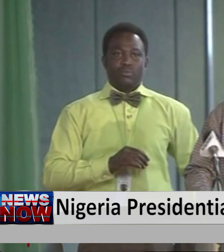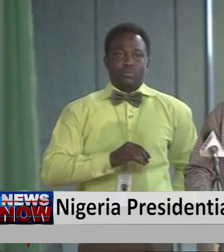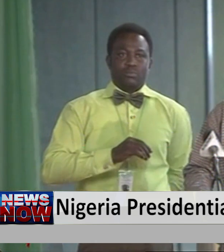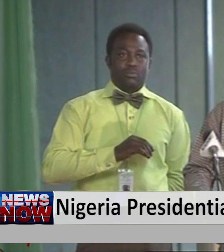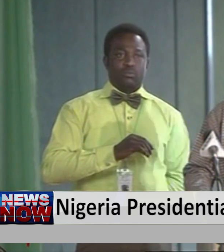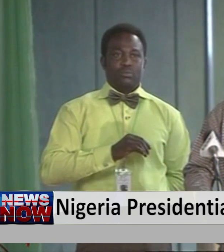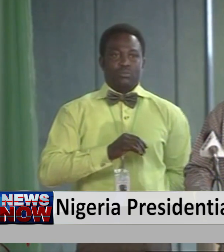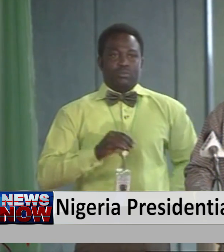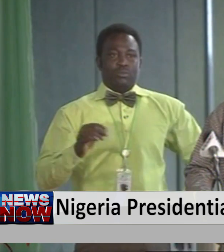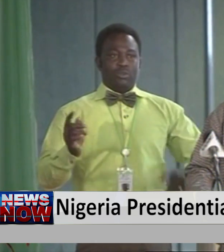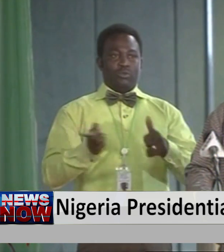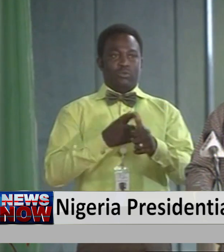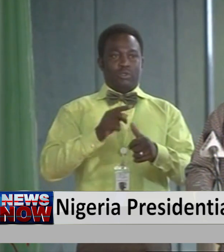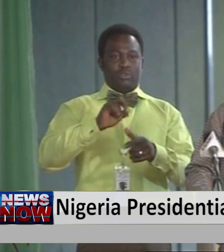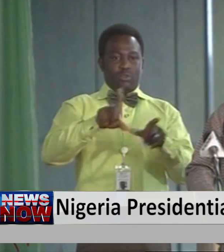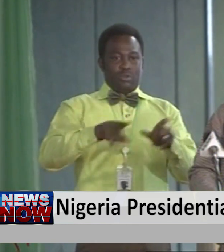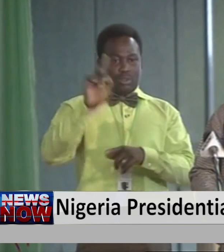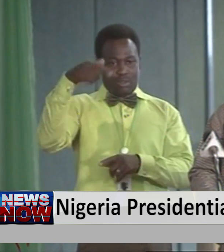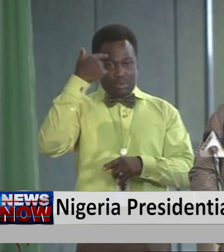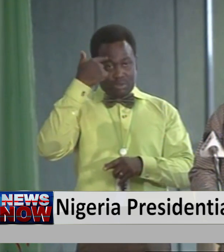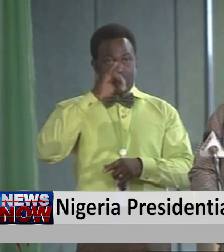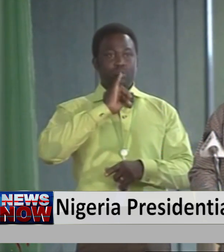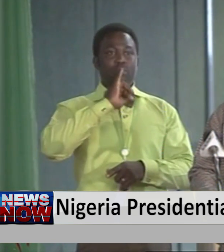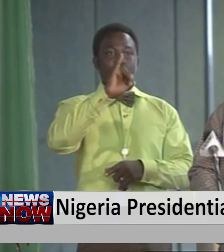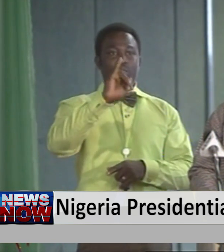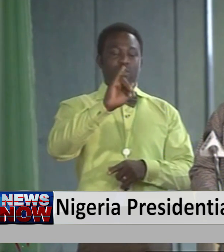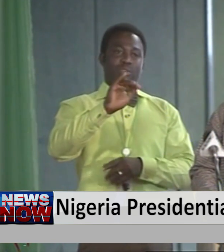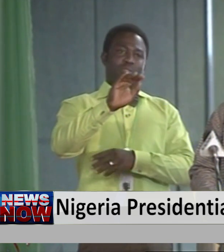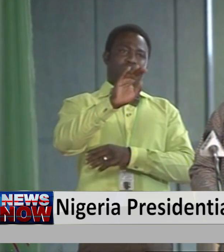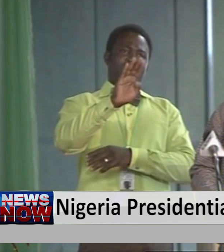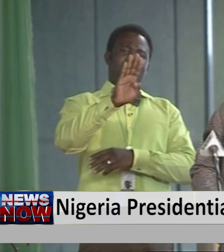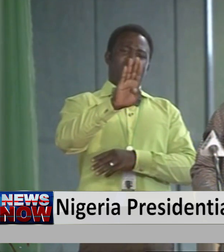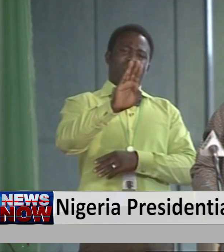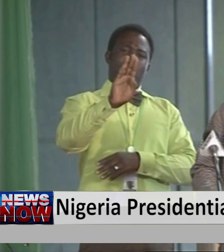The first local government is Gbonyin,